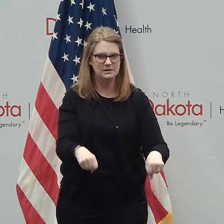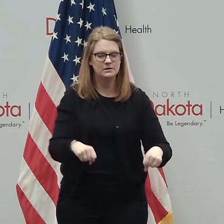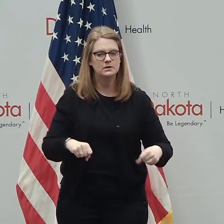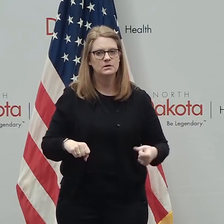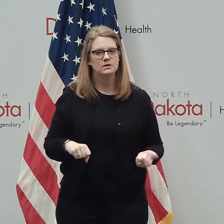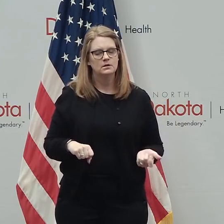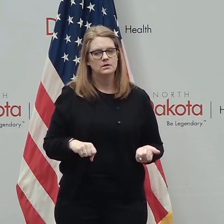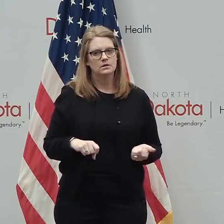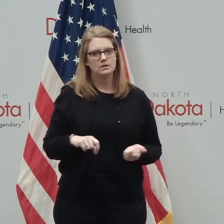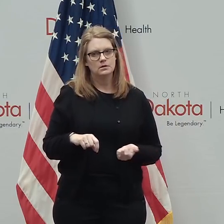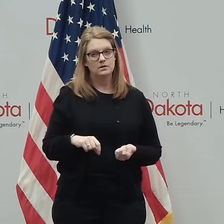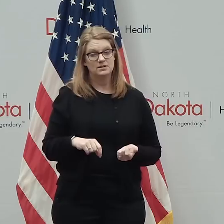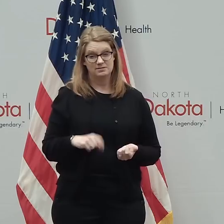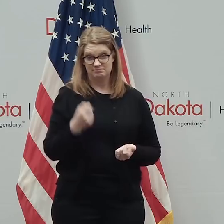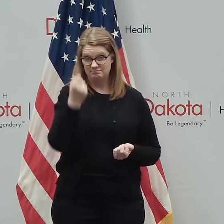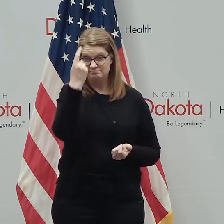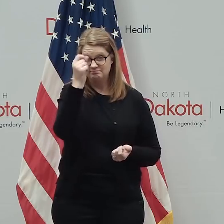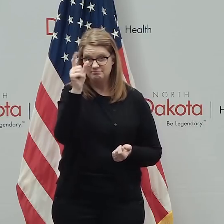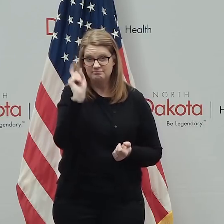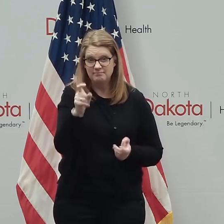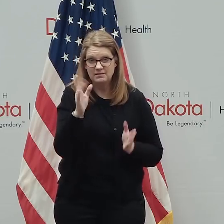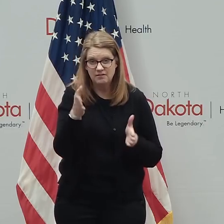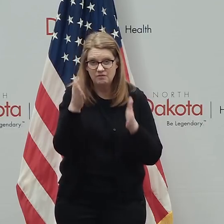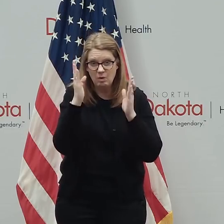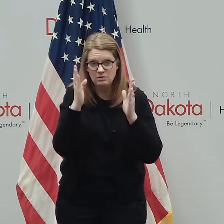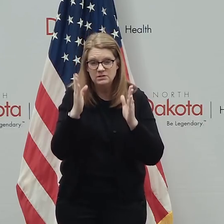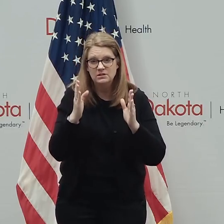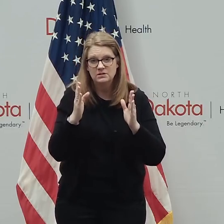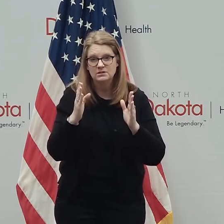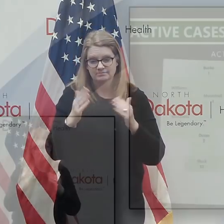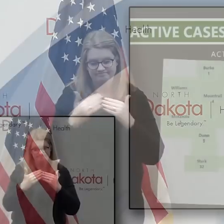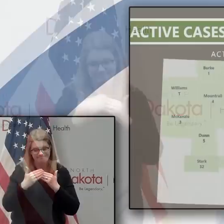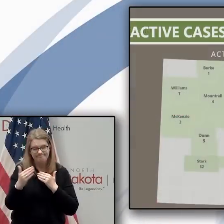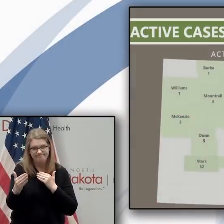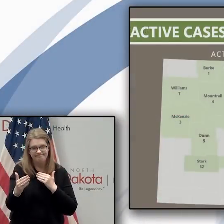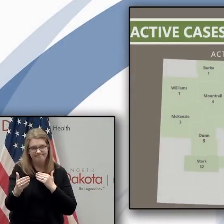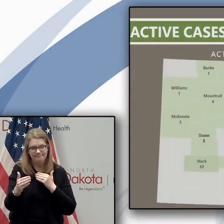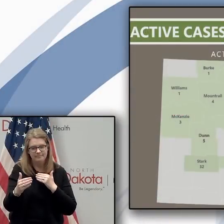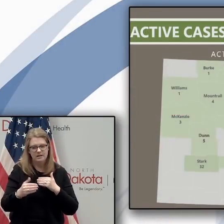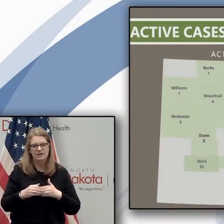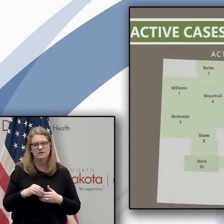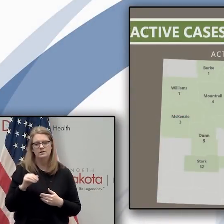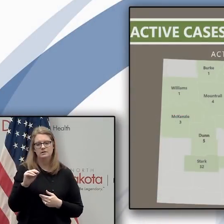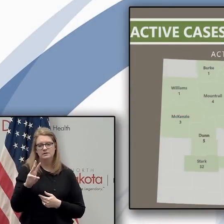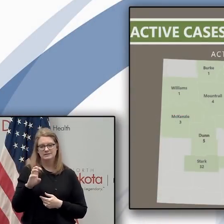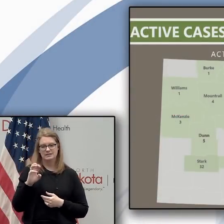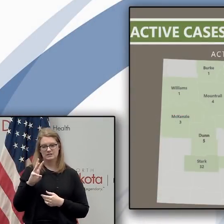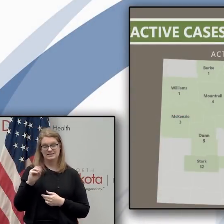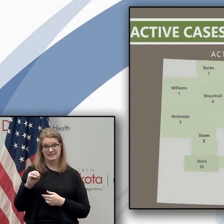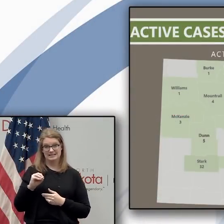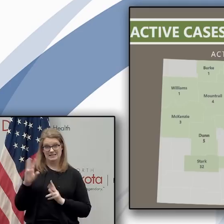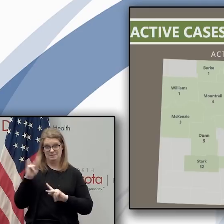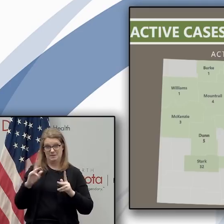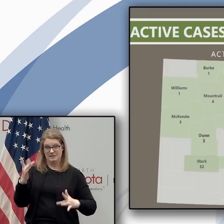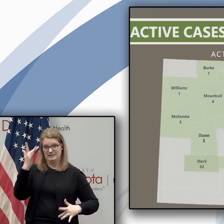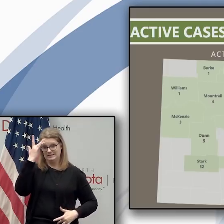really keep our attention on this going forward. With the 660 active